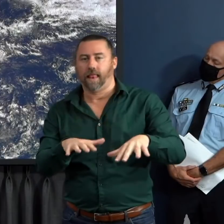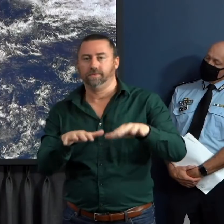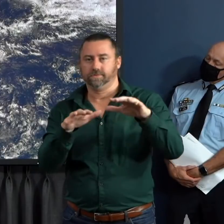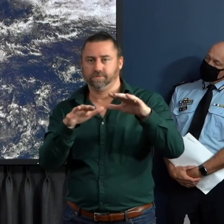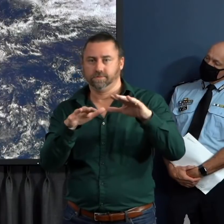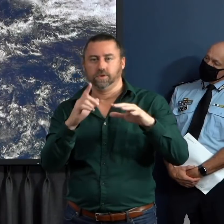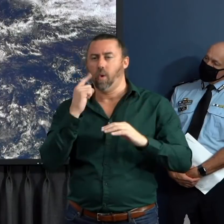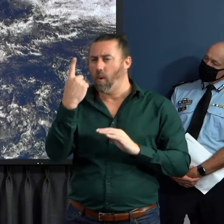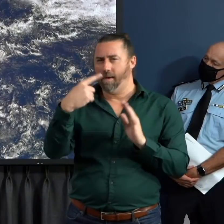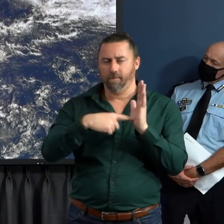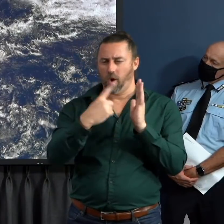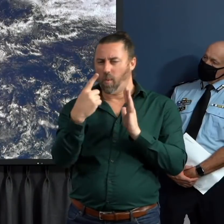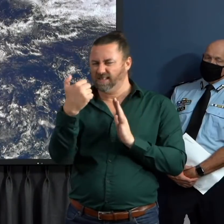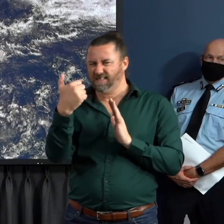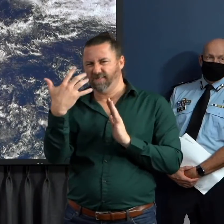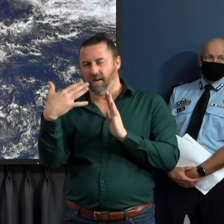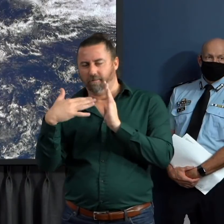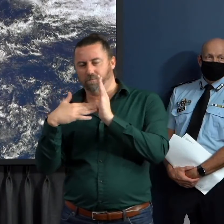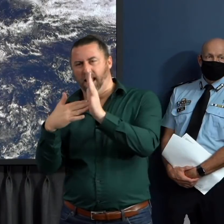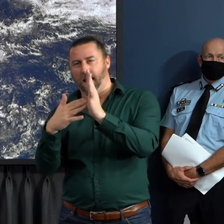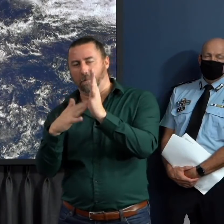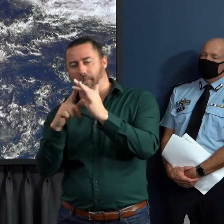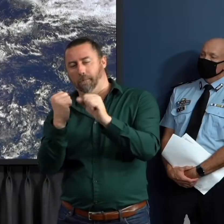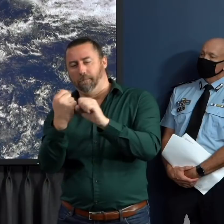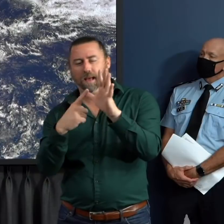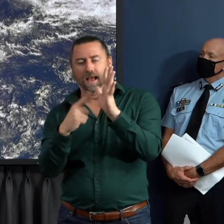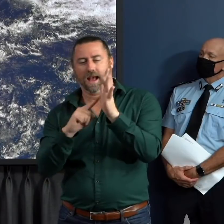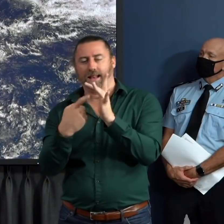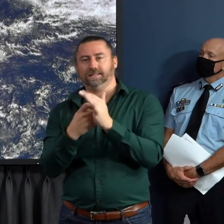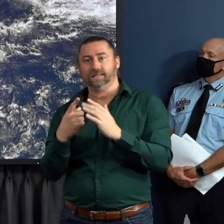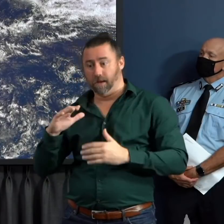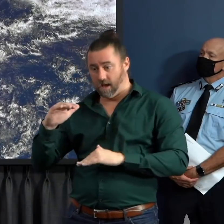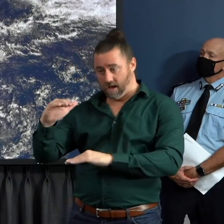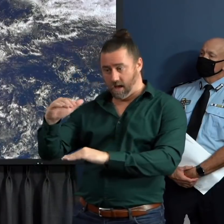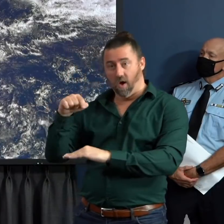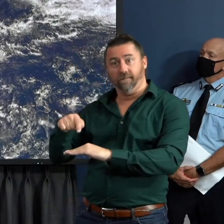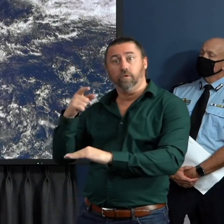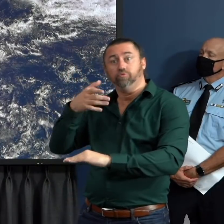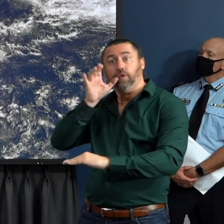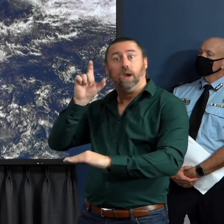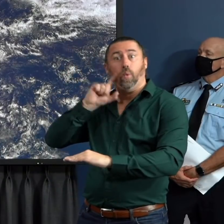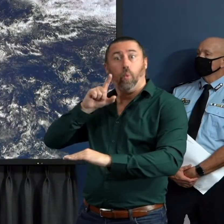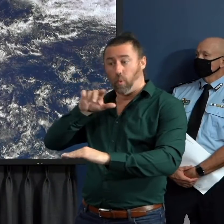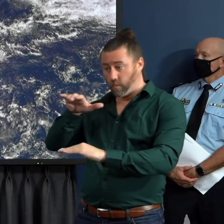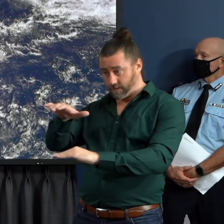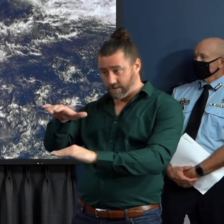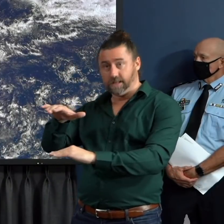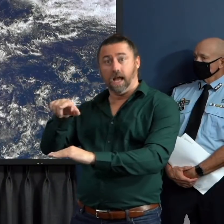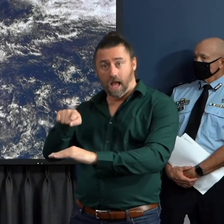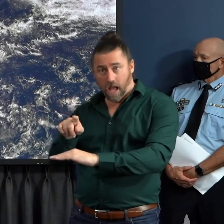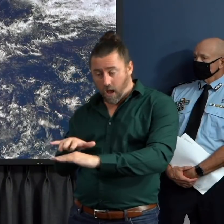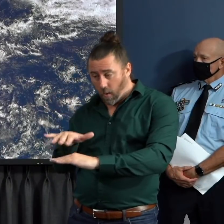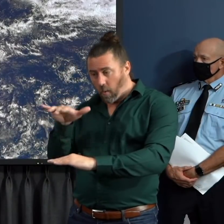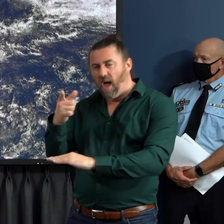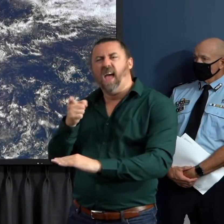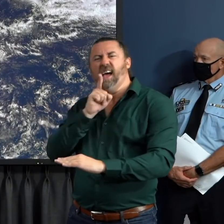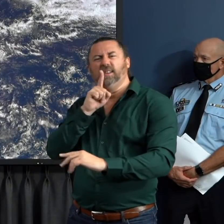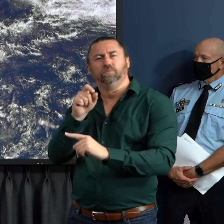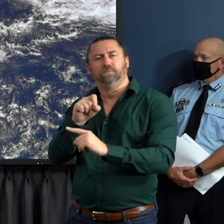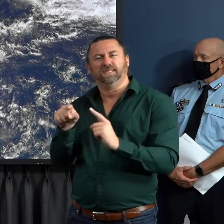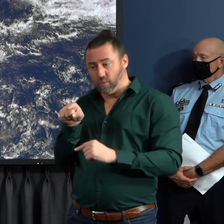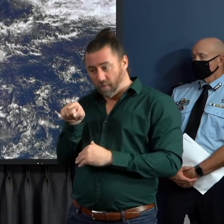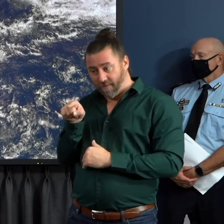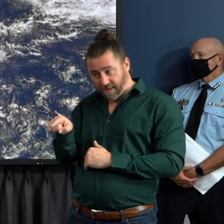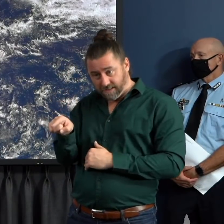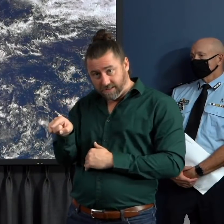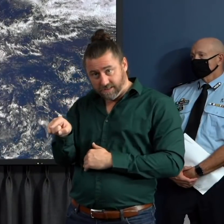which represents the drinking supply space, and what you'll see in sort of measurements around when that's reached 100%, there